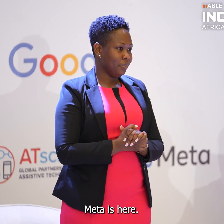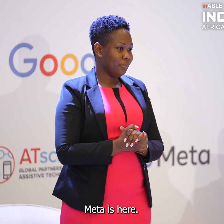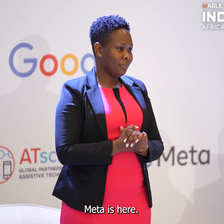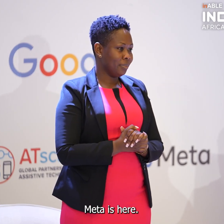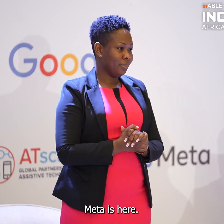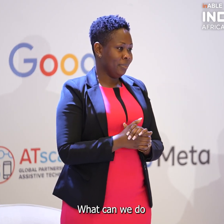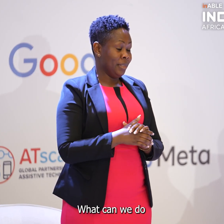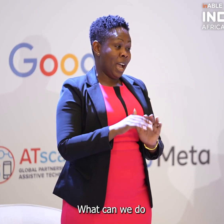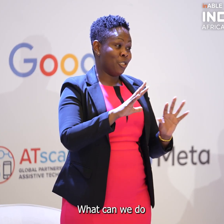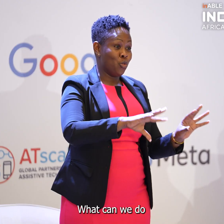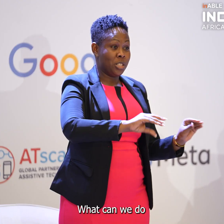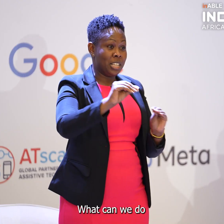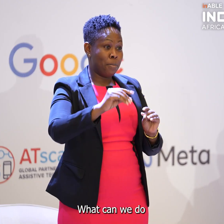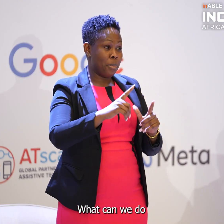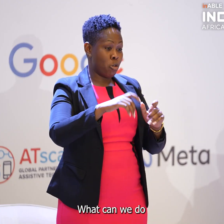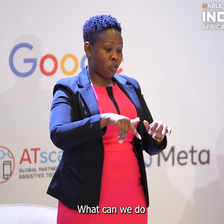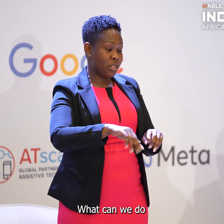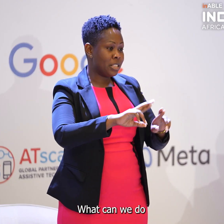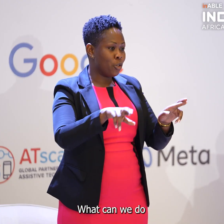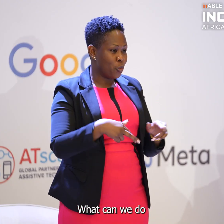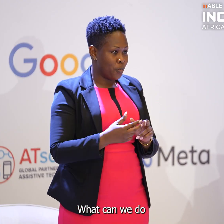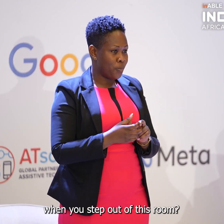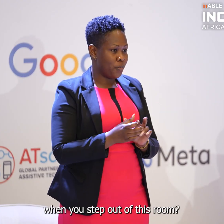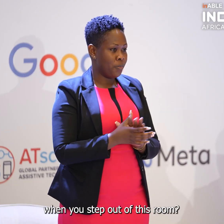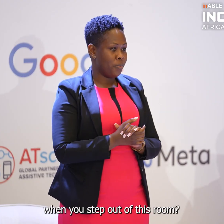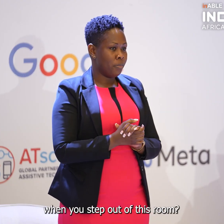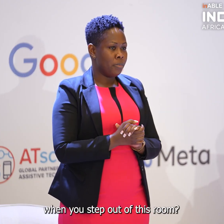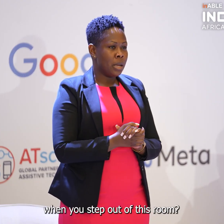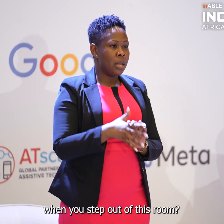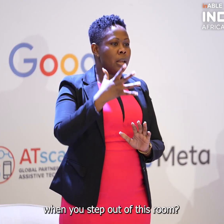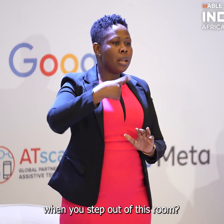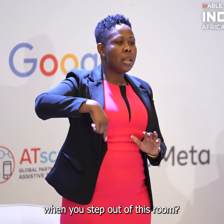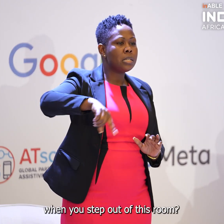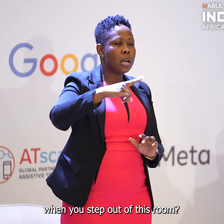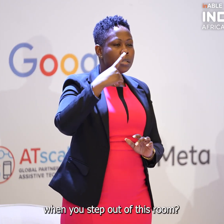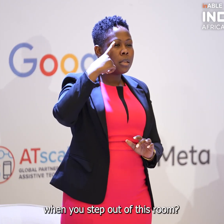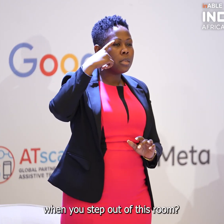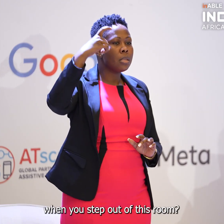is here. What can we do? When we step out of this room,